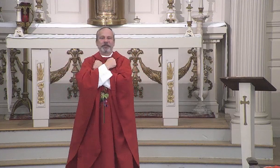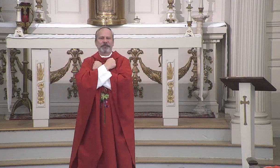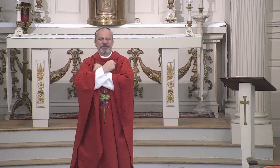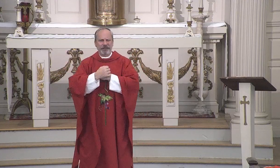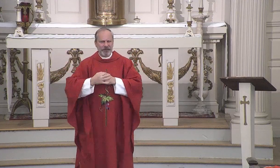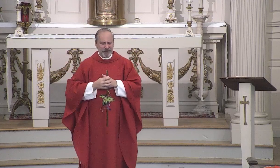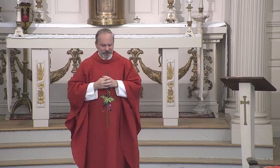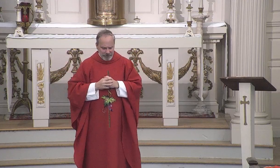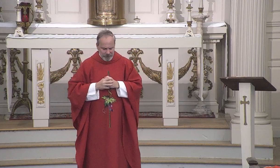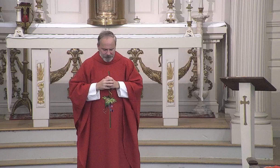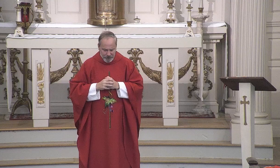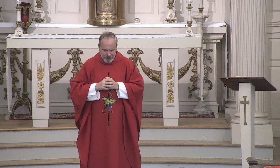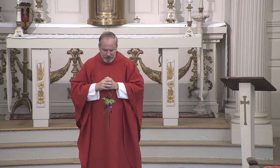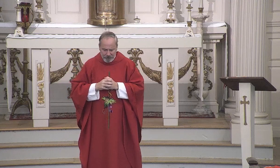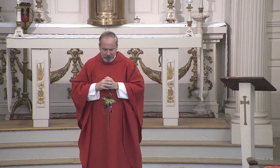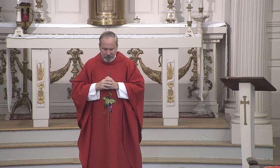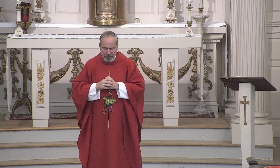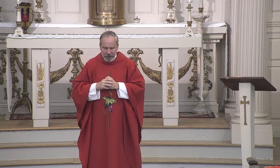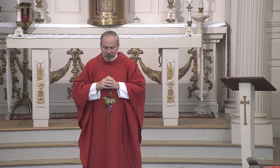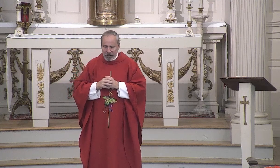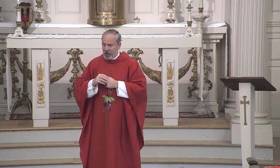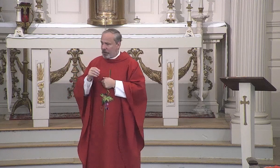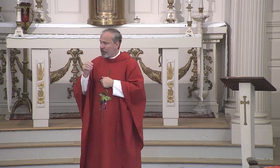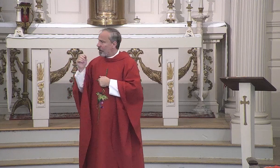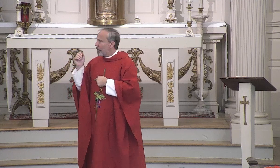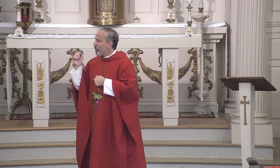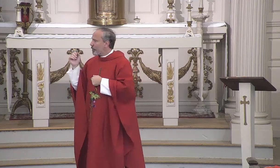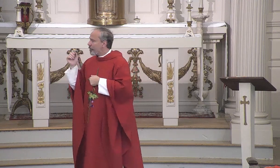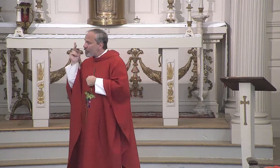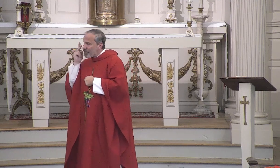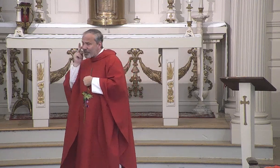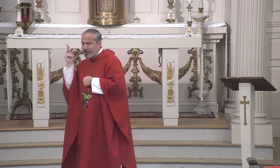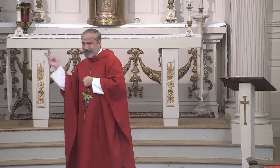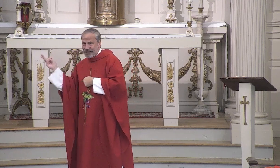to demonstrate God's love.